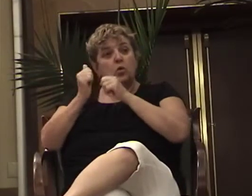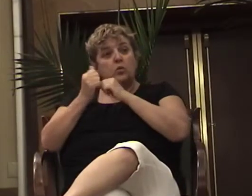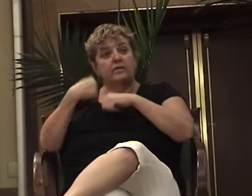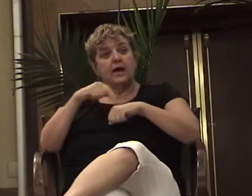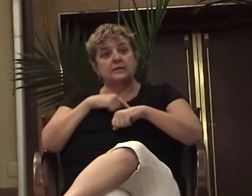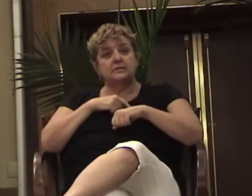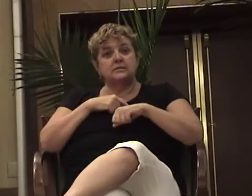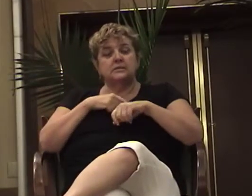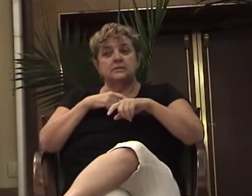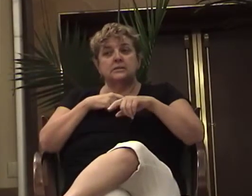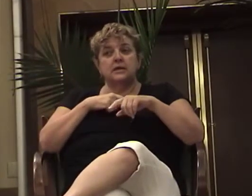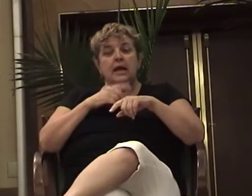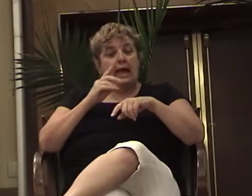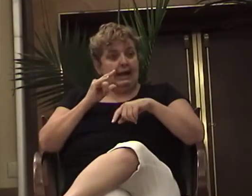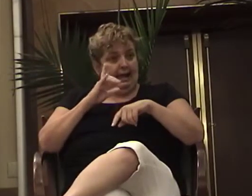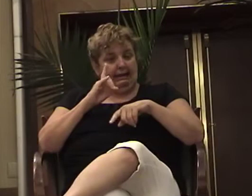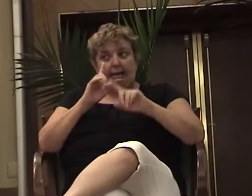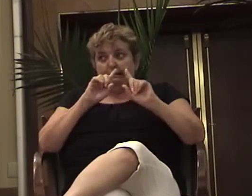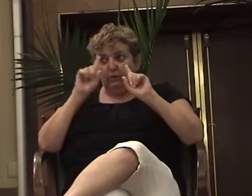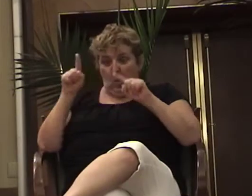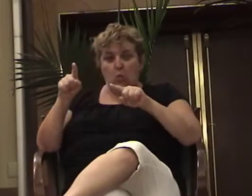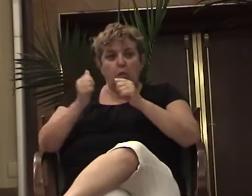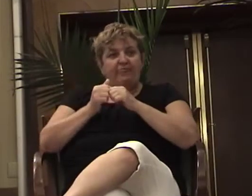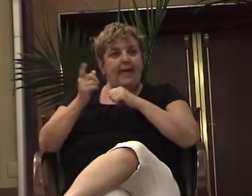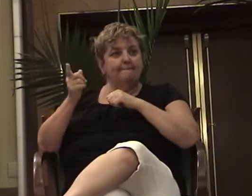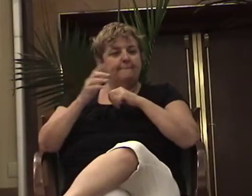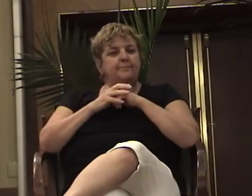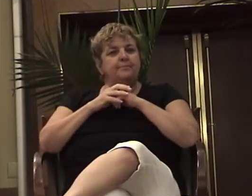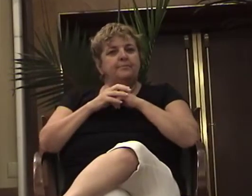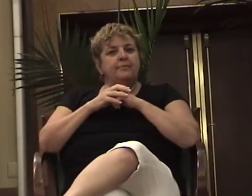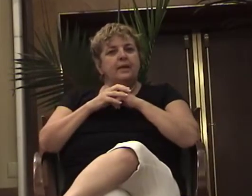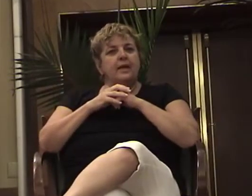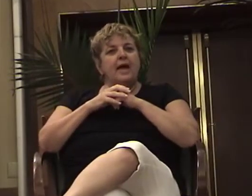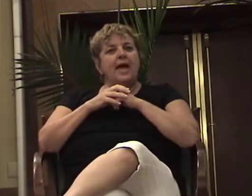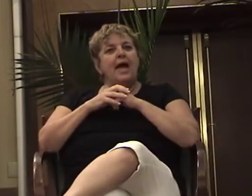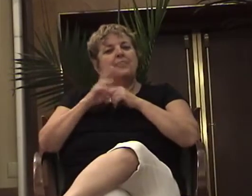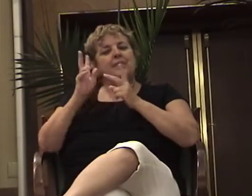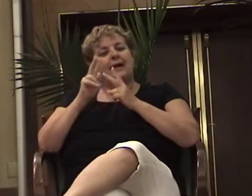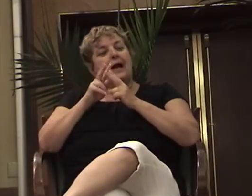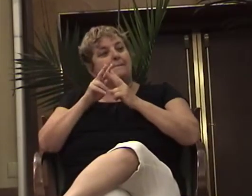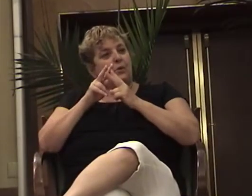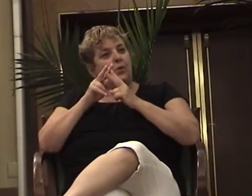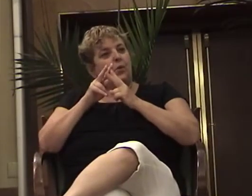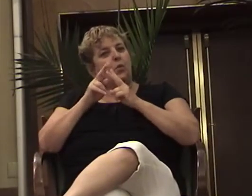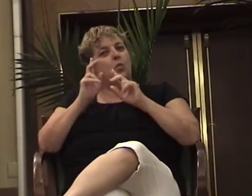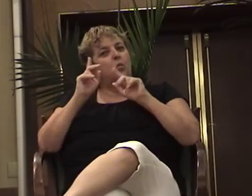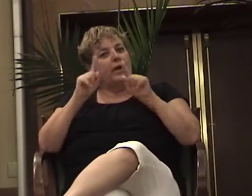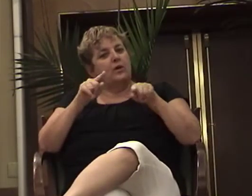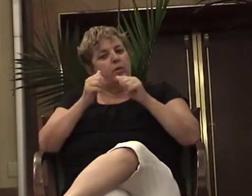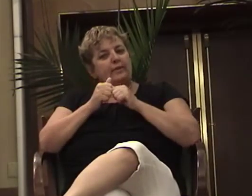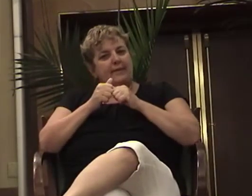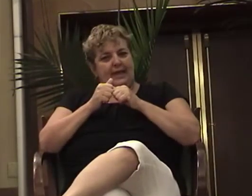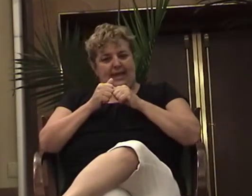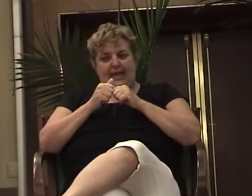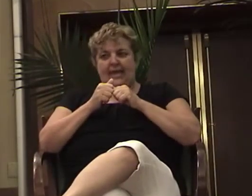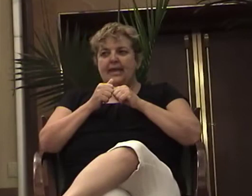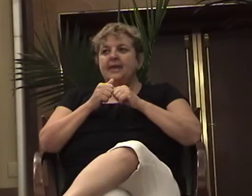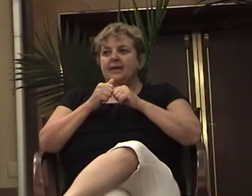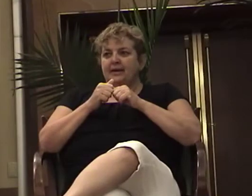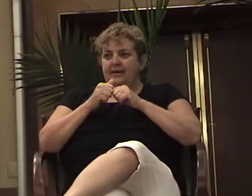And I went with him. And this couple went in the delivery room with me when I had my daughter. And when you give a child up for adoption, they throw a black tarp